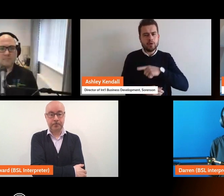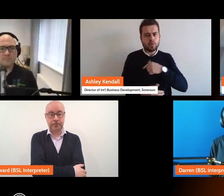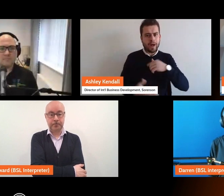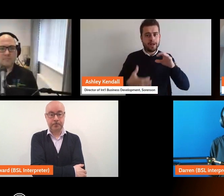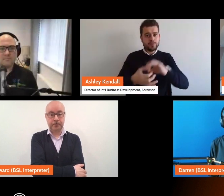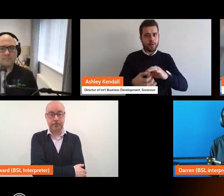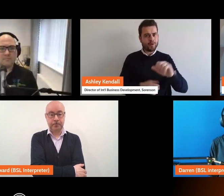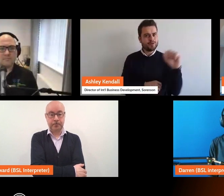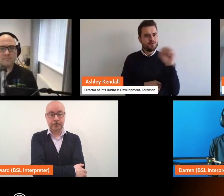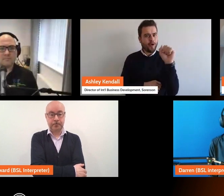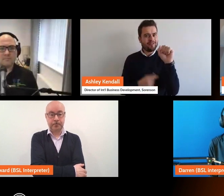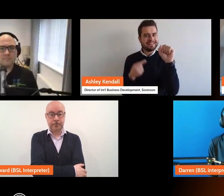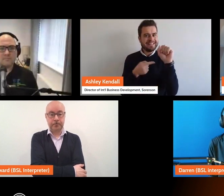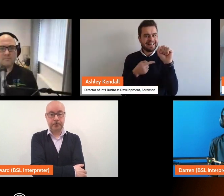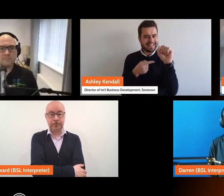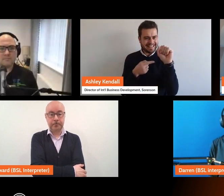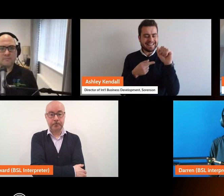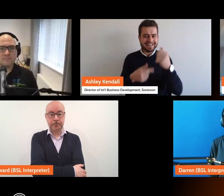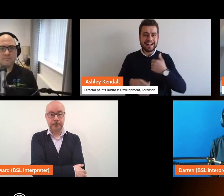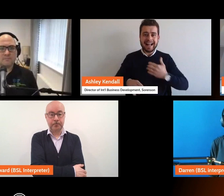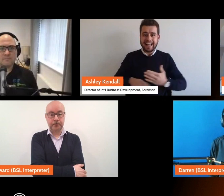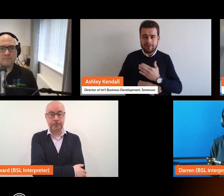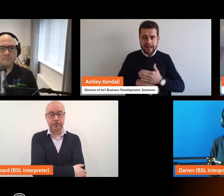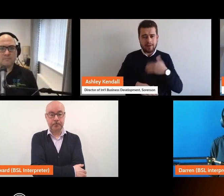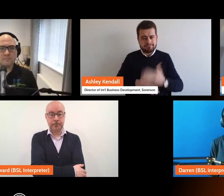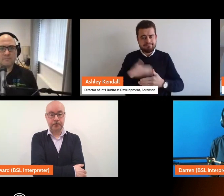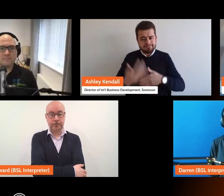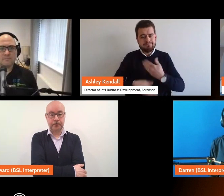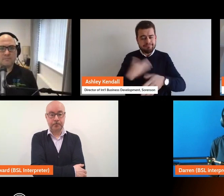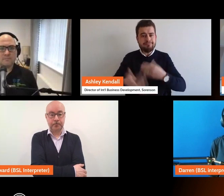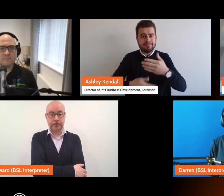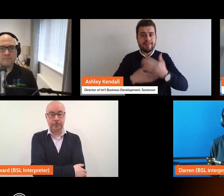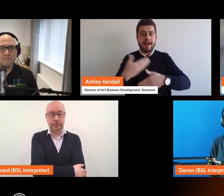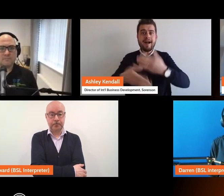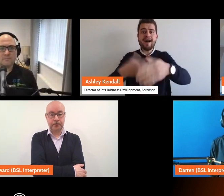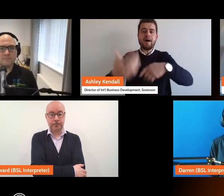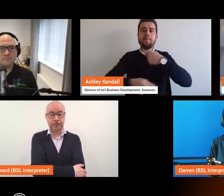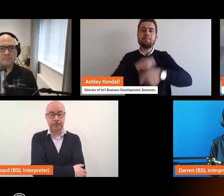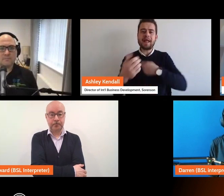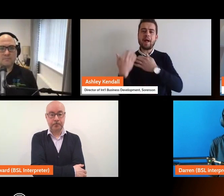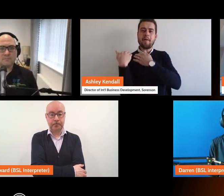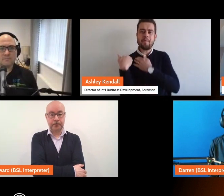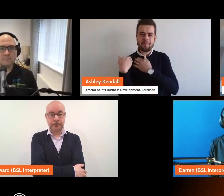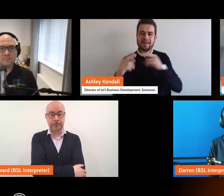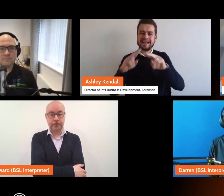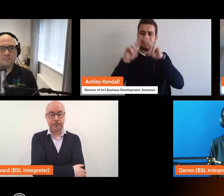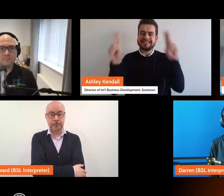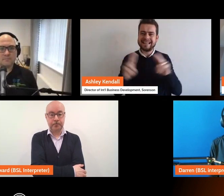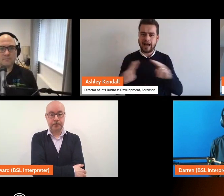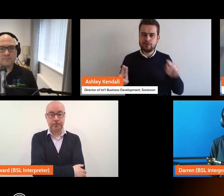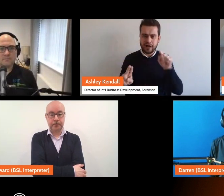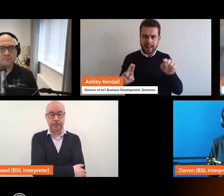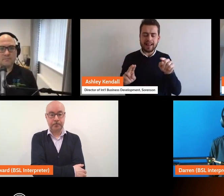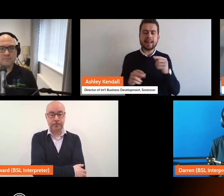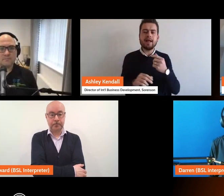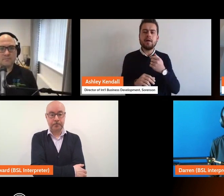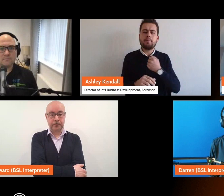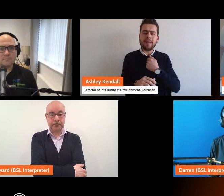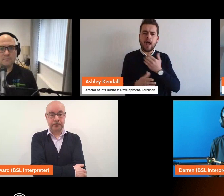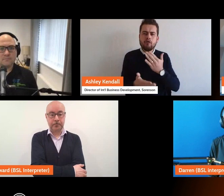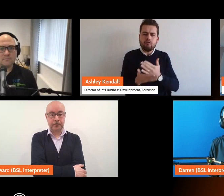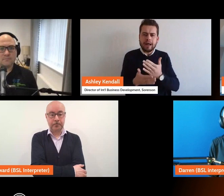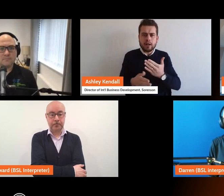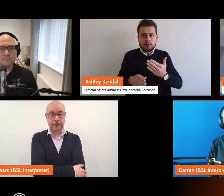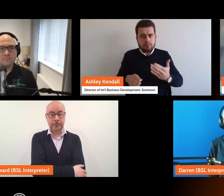to ensure that deaf people can access events. And that's where Sorenson comes in, and that's where my career in Sorenson has come